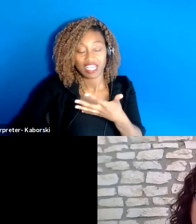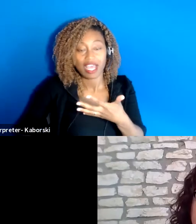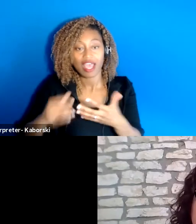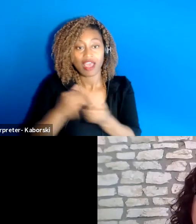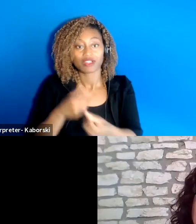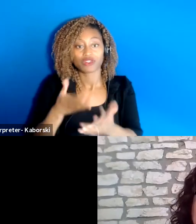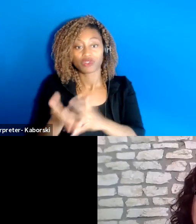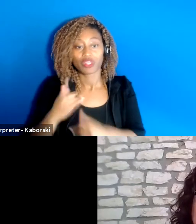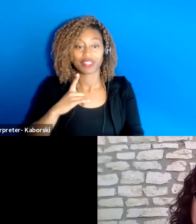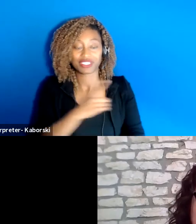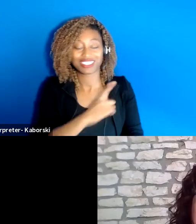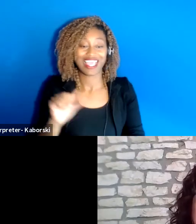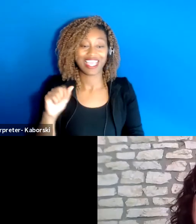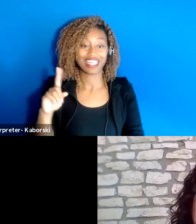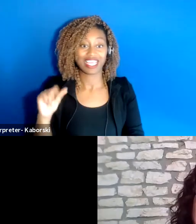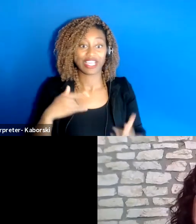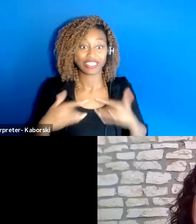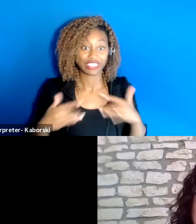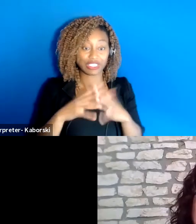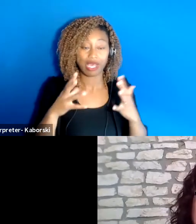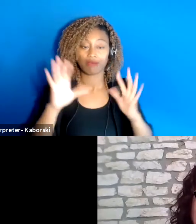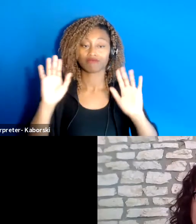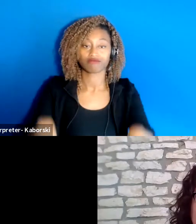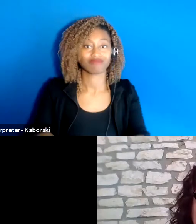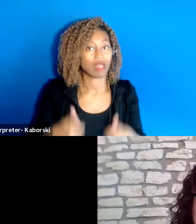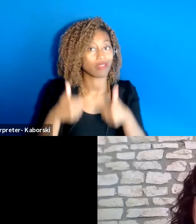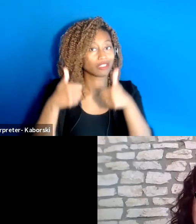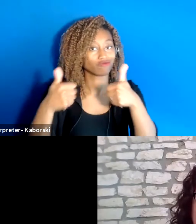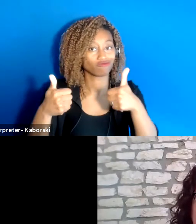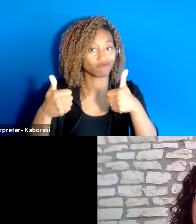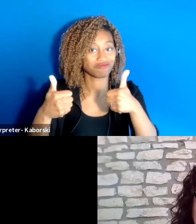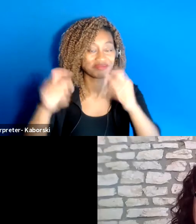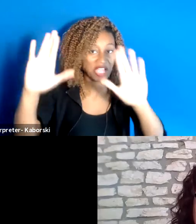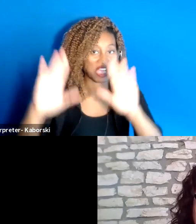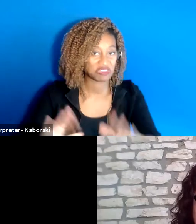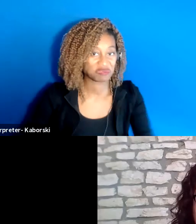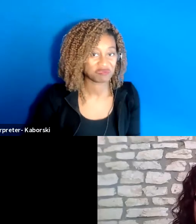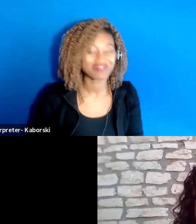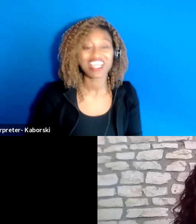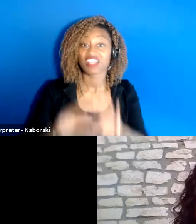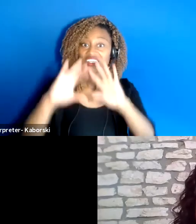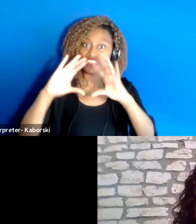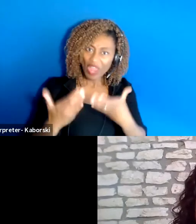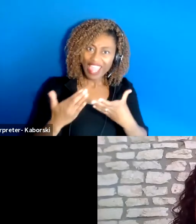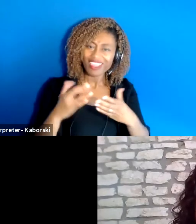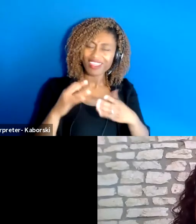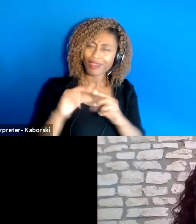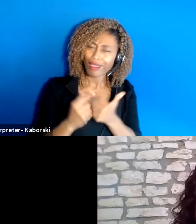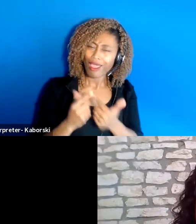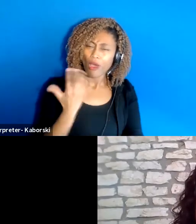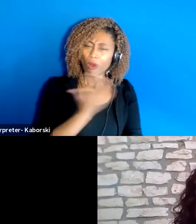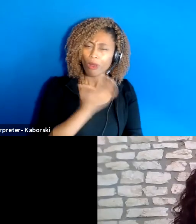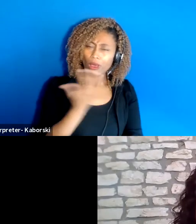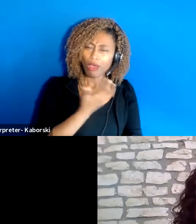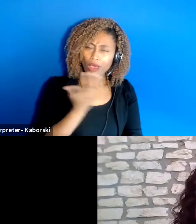ADA concerns and such. I think that's awesome. I think that's a great group, especially meeting weekly.